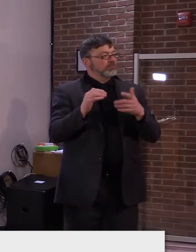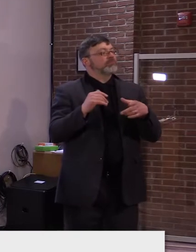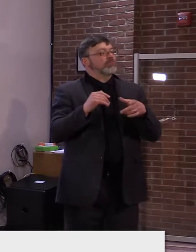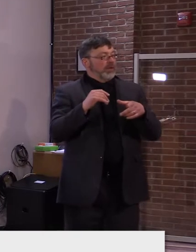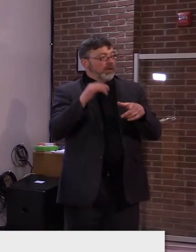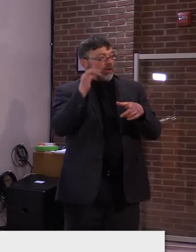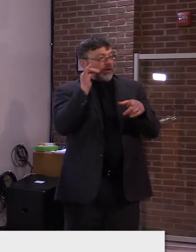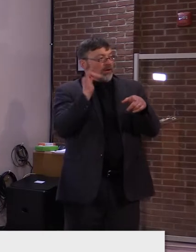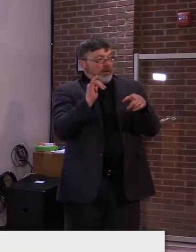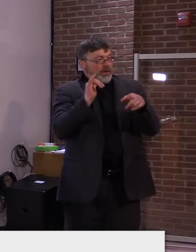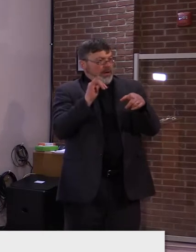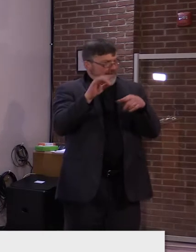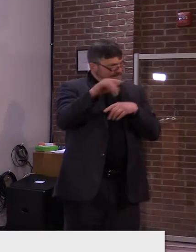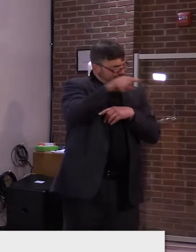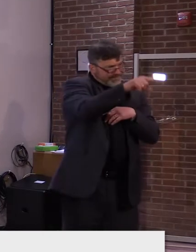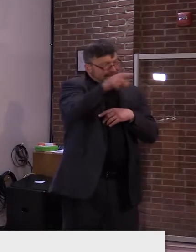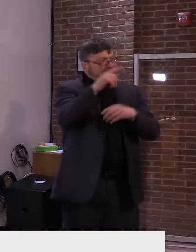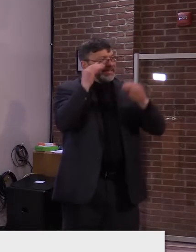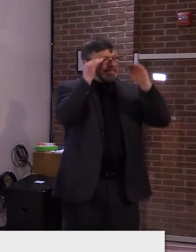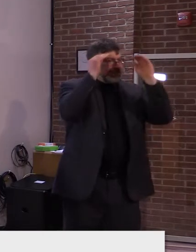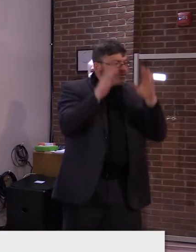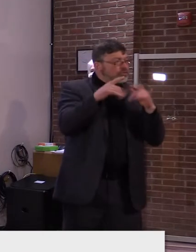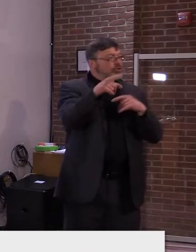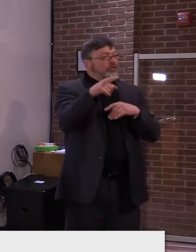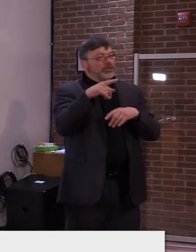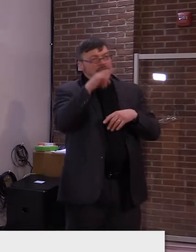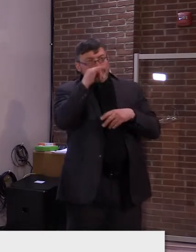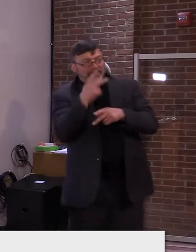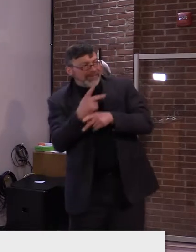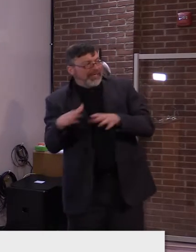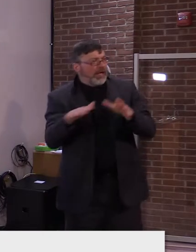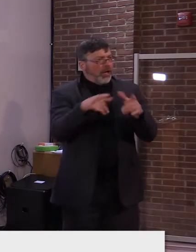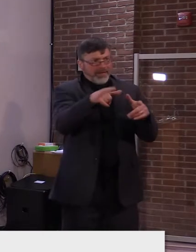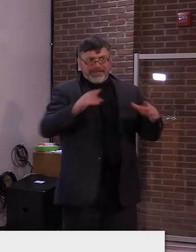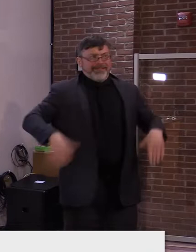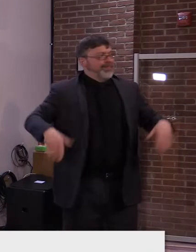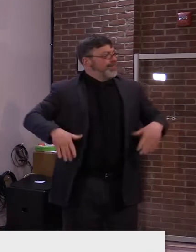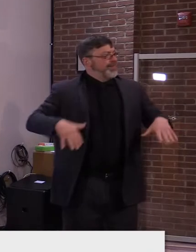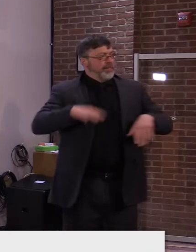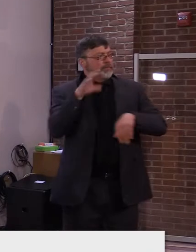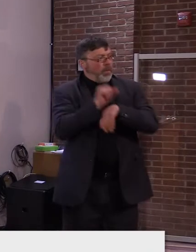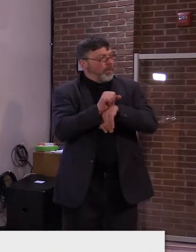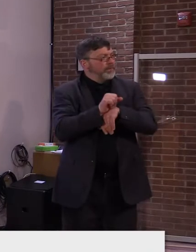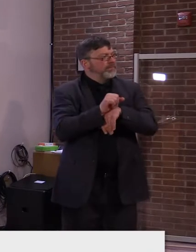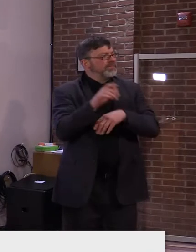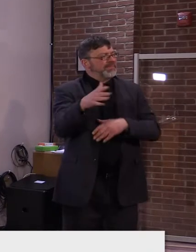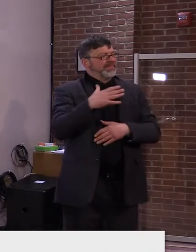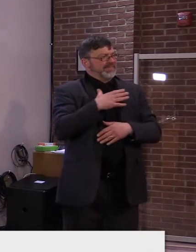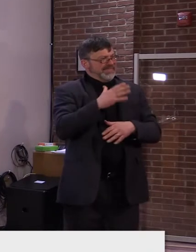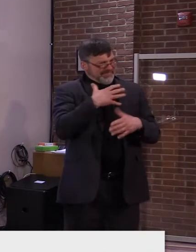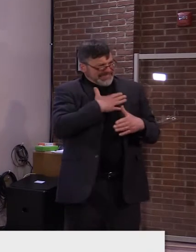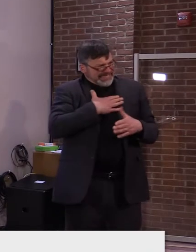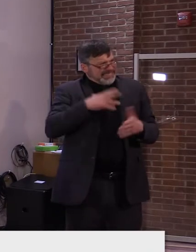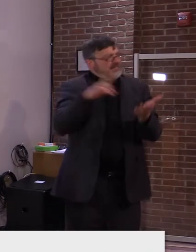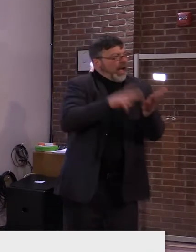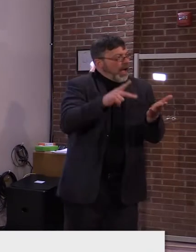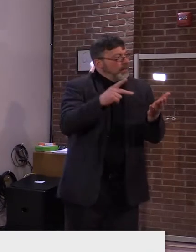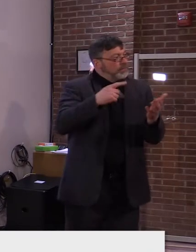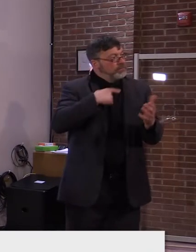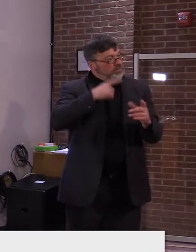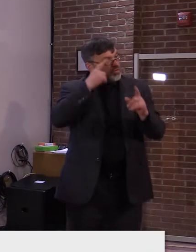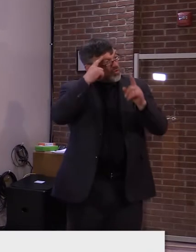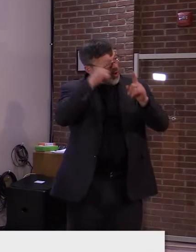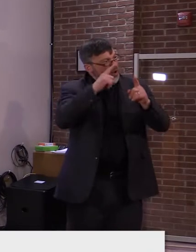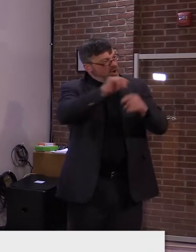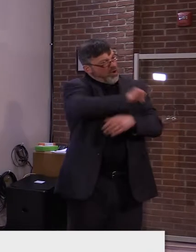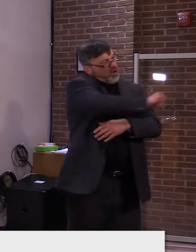we had originally planned. So here are the educator clinics that haven't filled. Next week's appointments